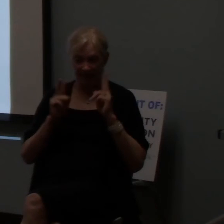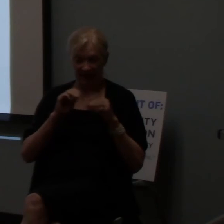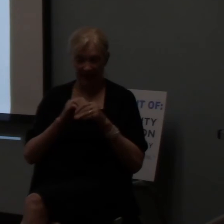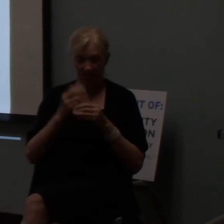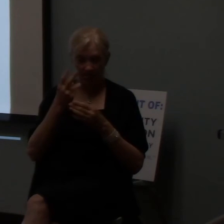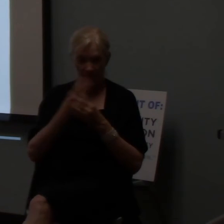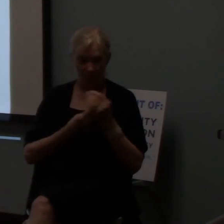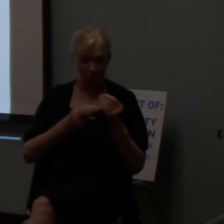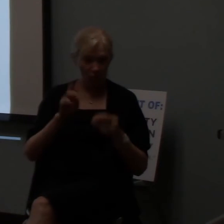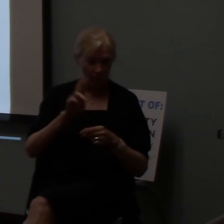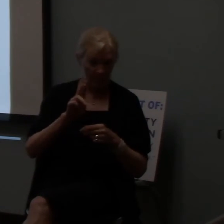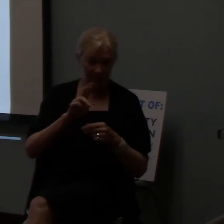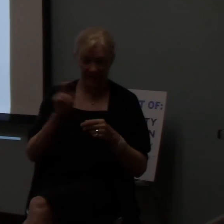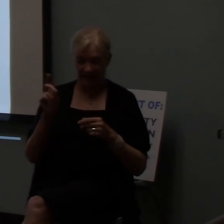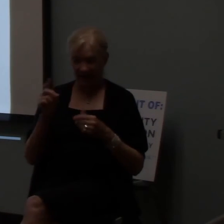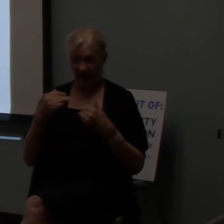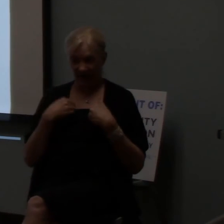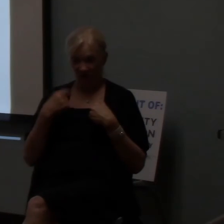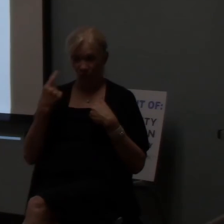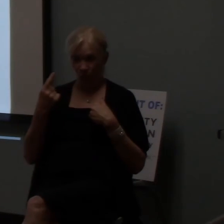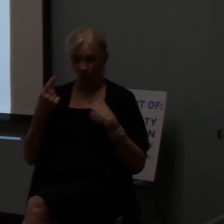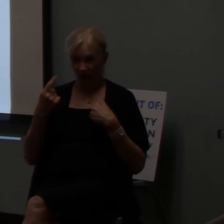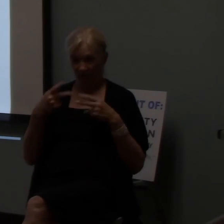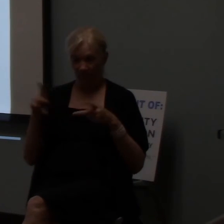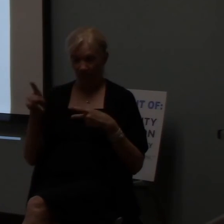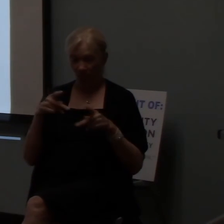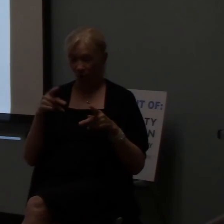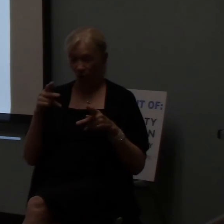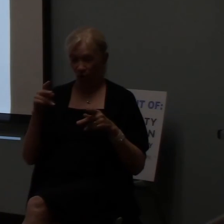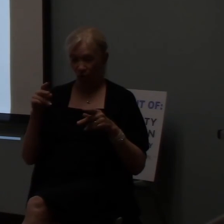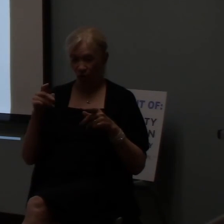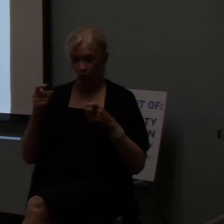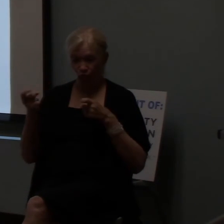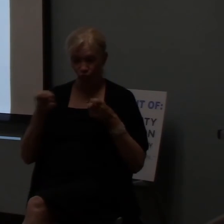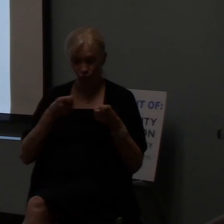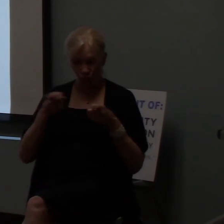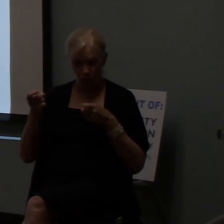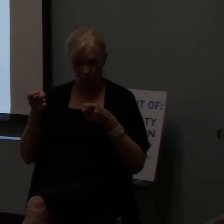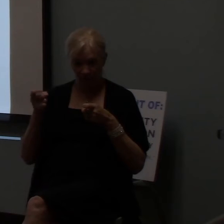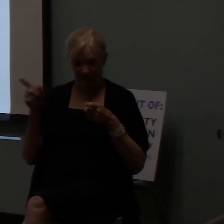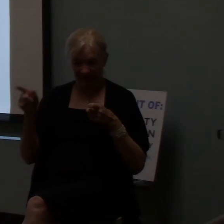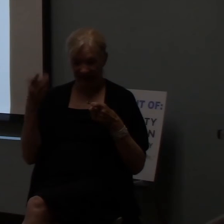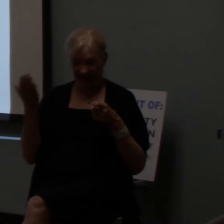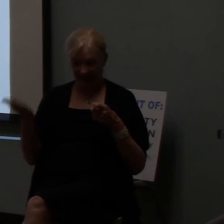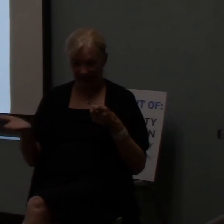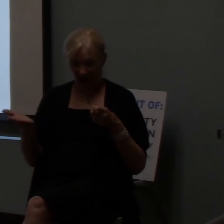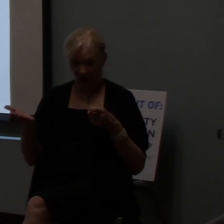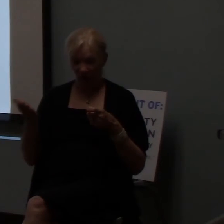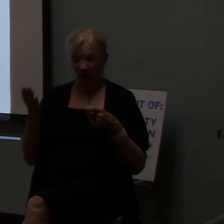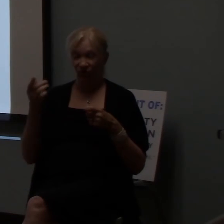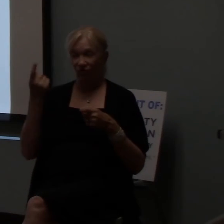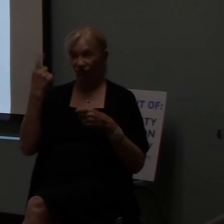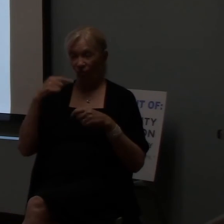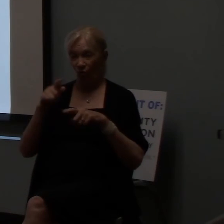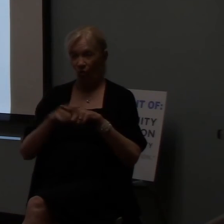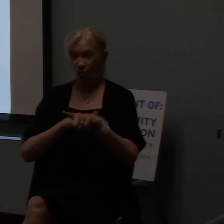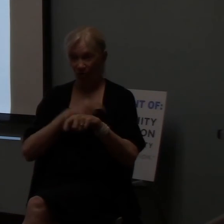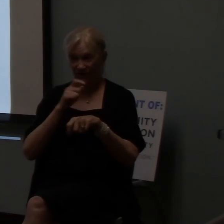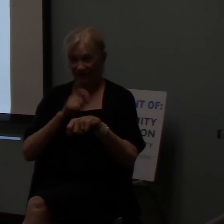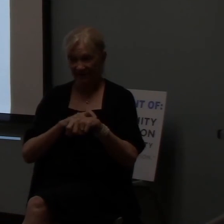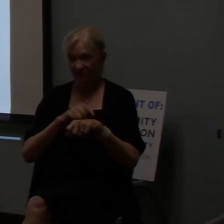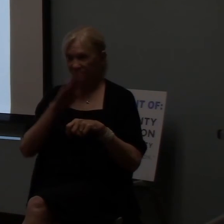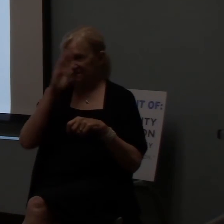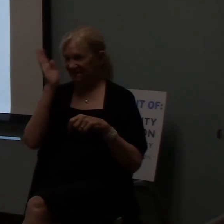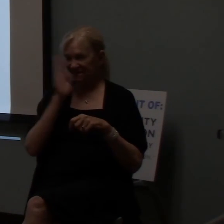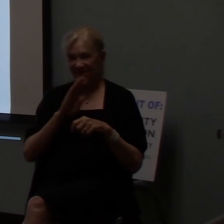that when you have one-party rule, whether it's Republican or Democrat, if they've been in there for an extensive period of time, it has